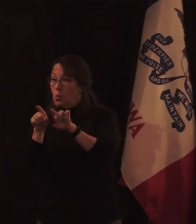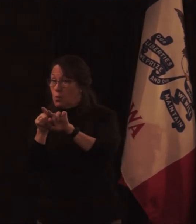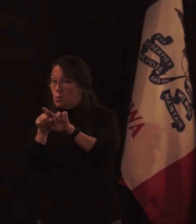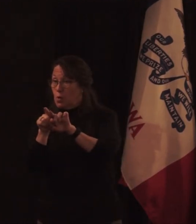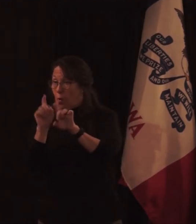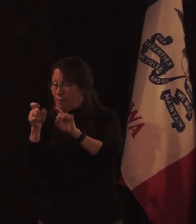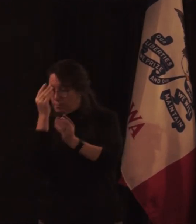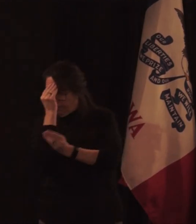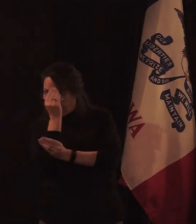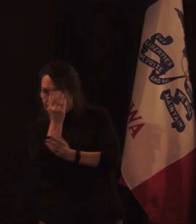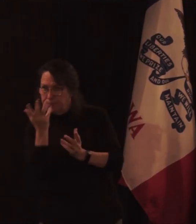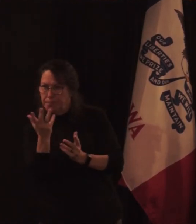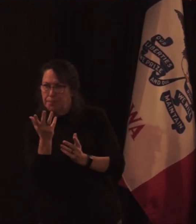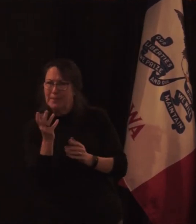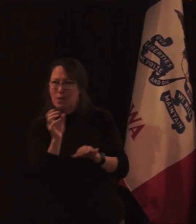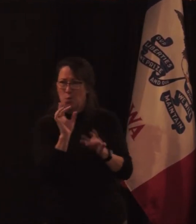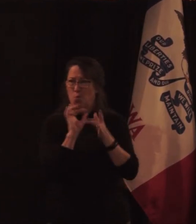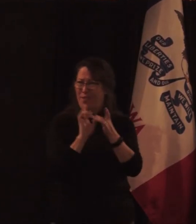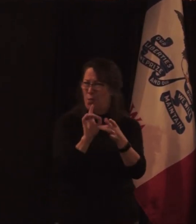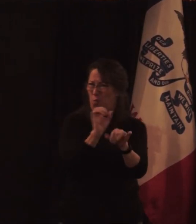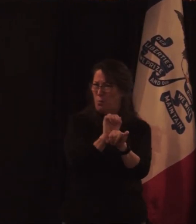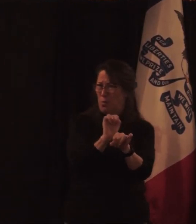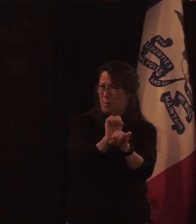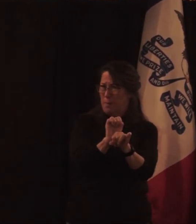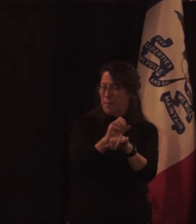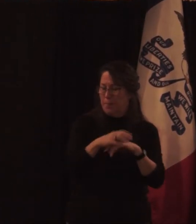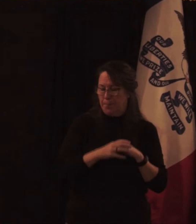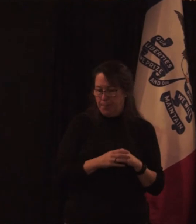I have to mention this in terms of employment.